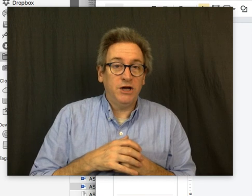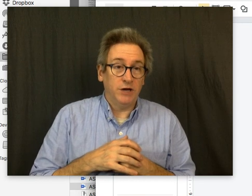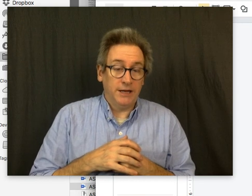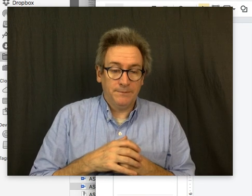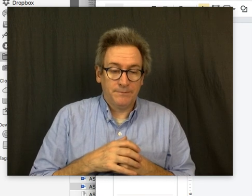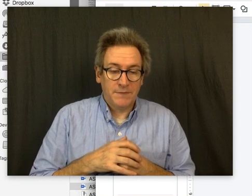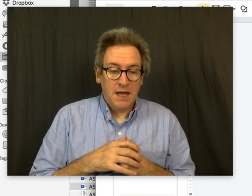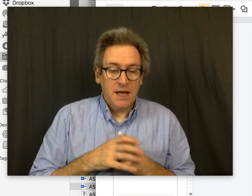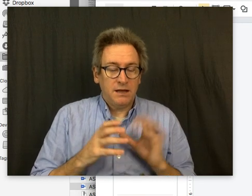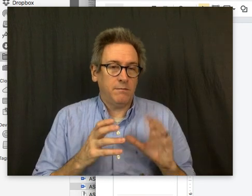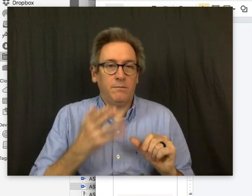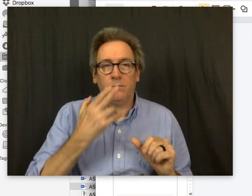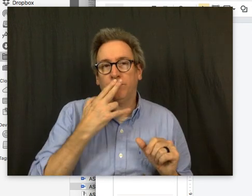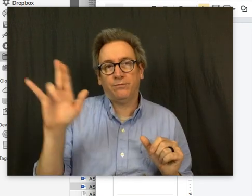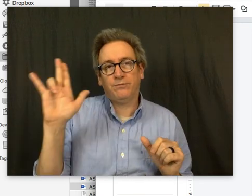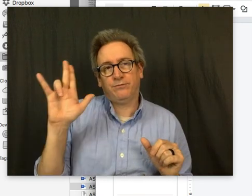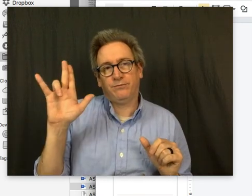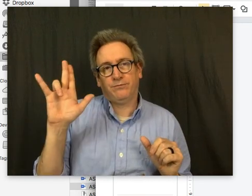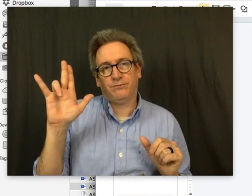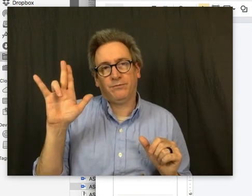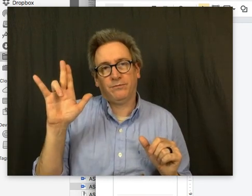Goody goody.